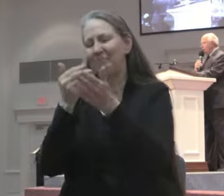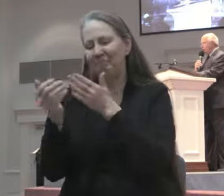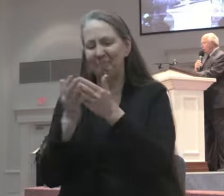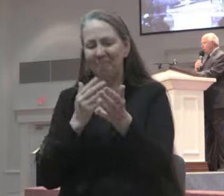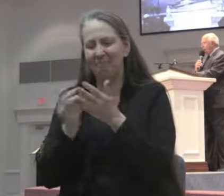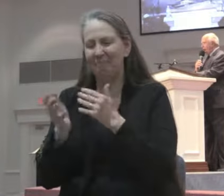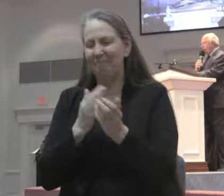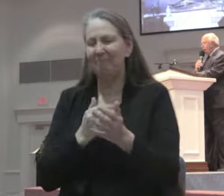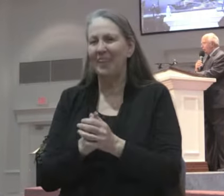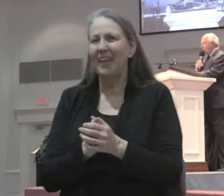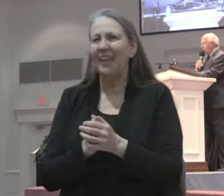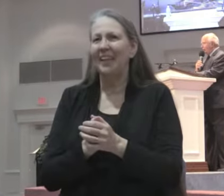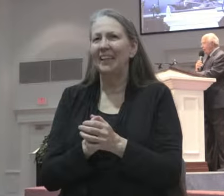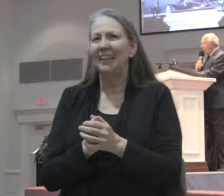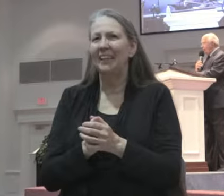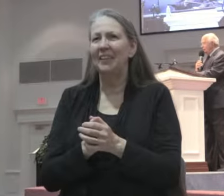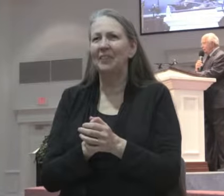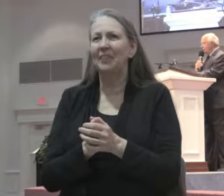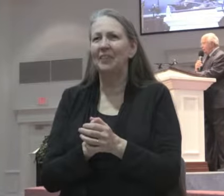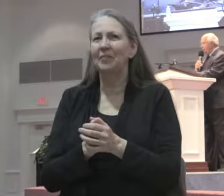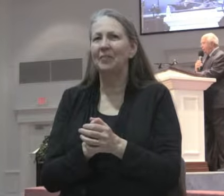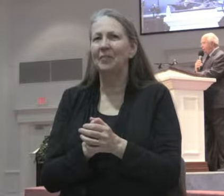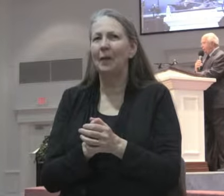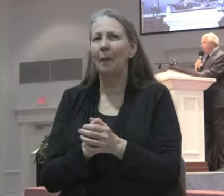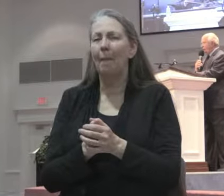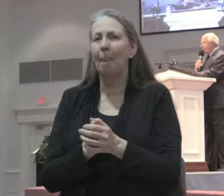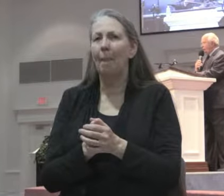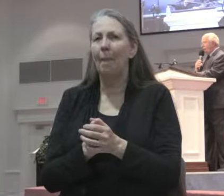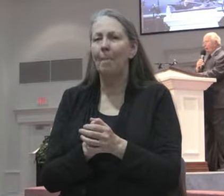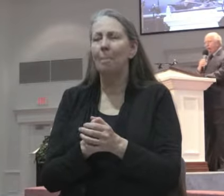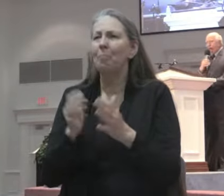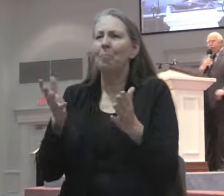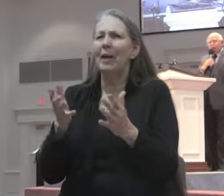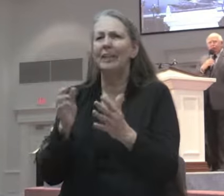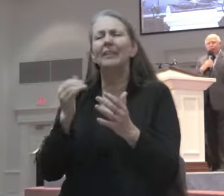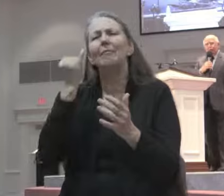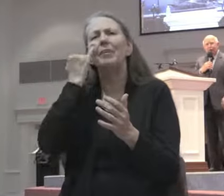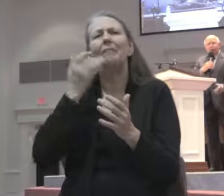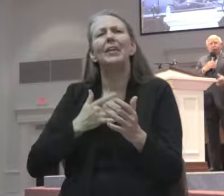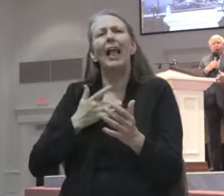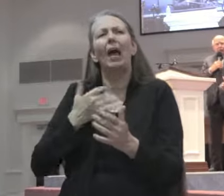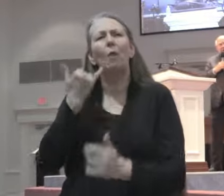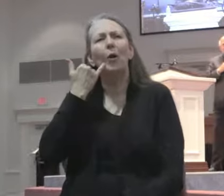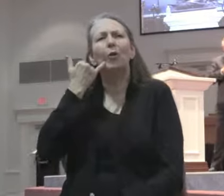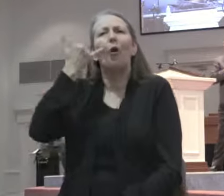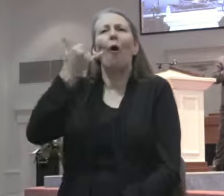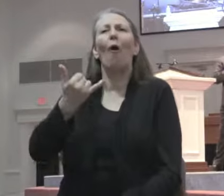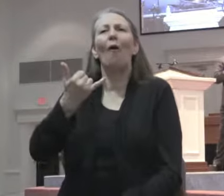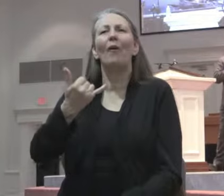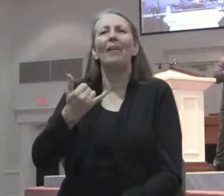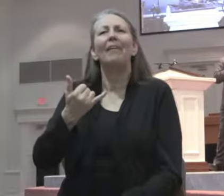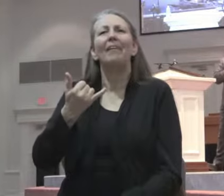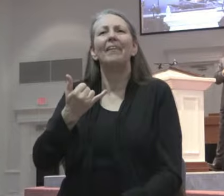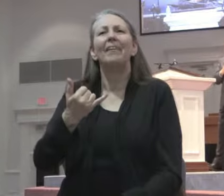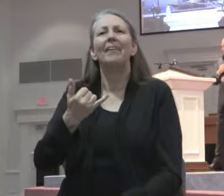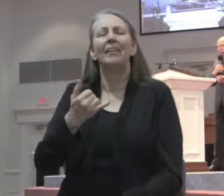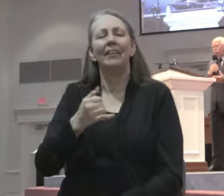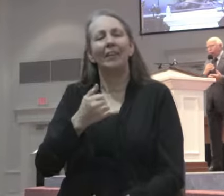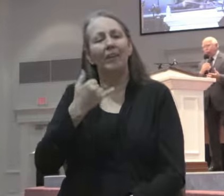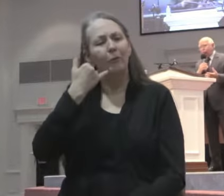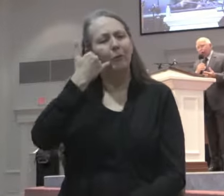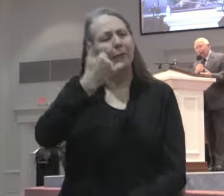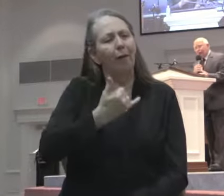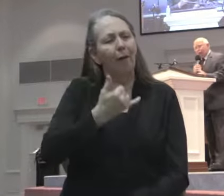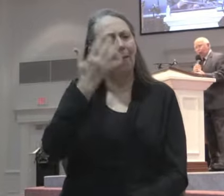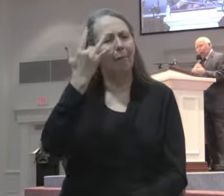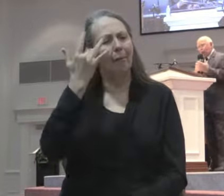anyhow, you know, just to pick up the phone and say, and I do this, I say, look, I